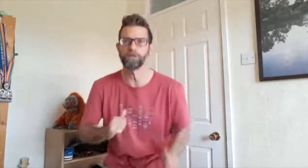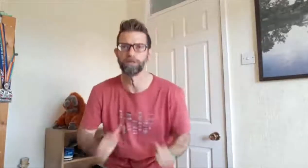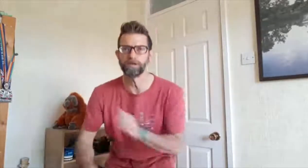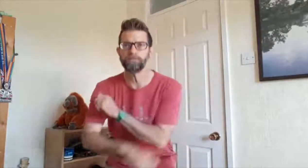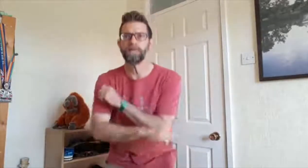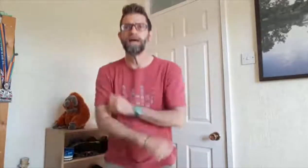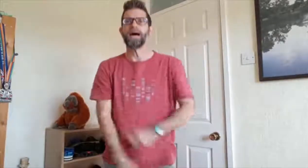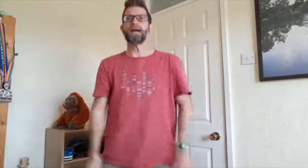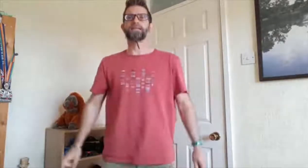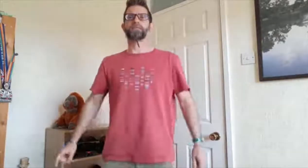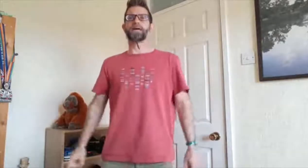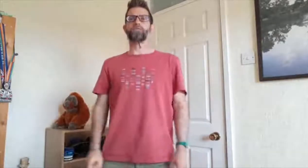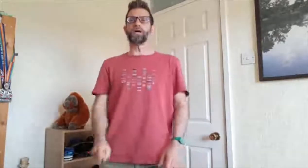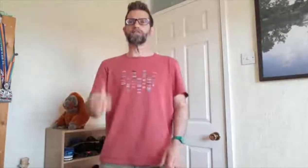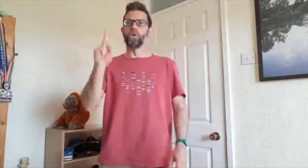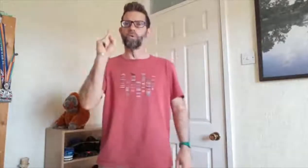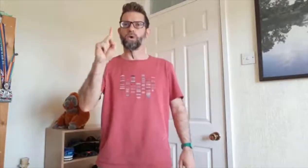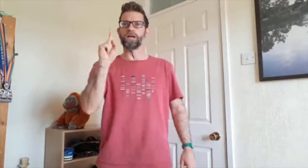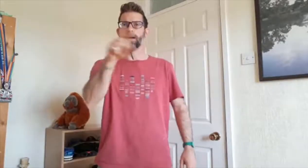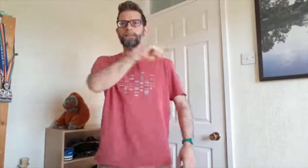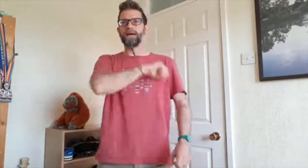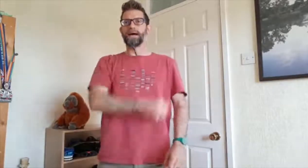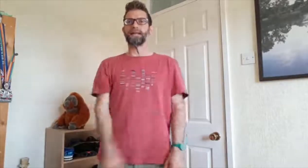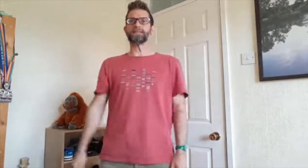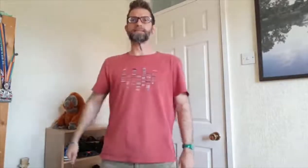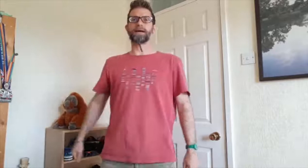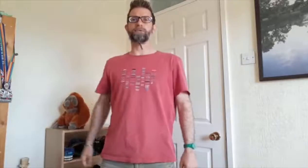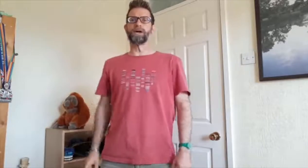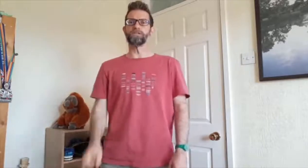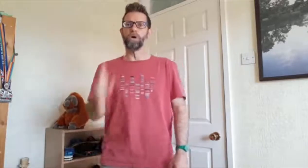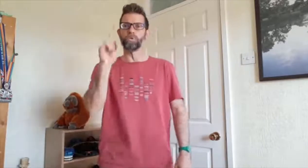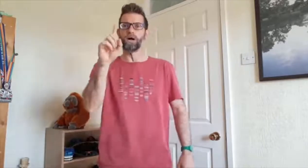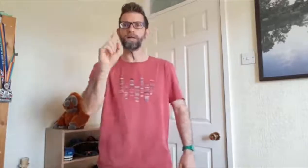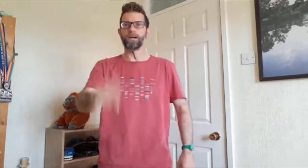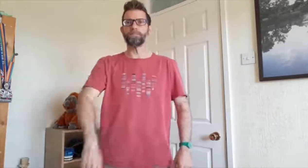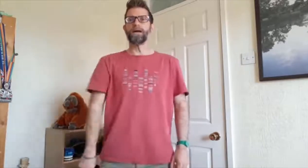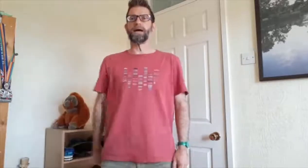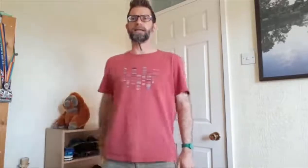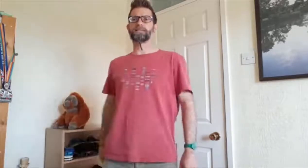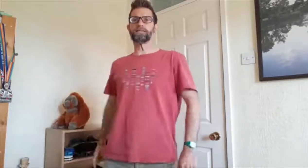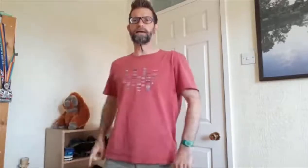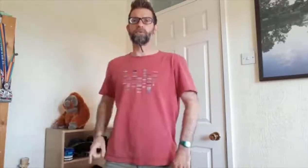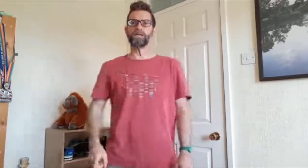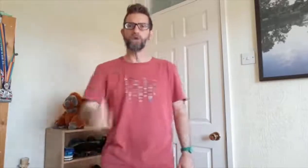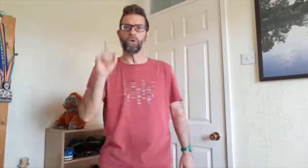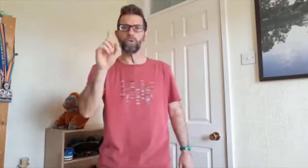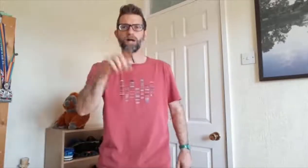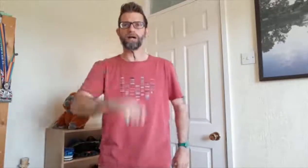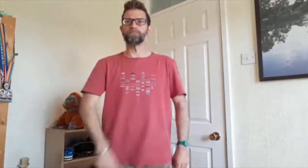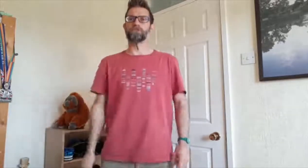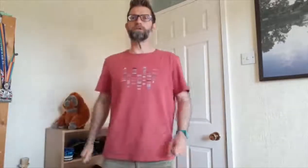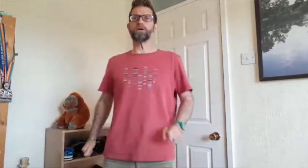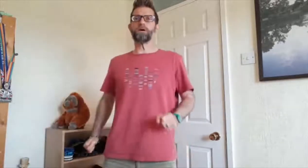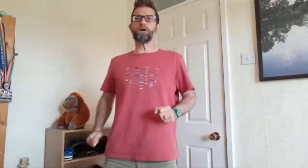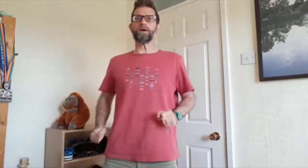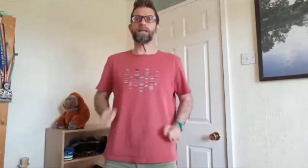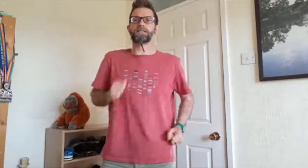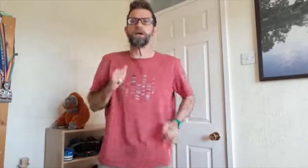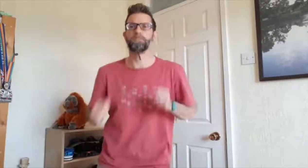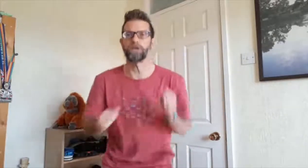budum. Alice the camel has one hump, Alice the camel has one hump, Alice the camel has one hump, so go Alice go, buda buda